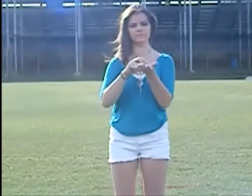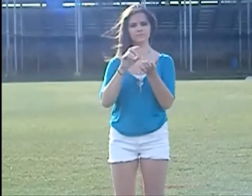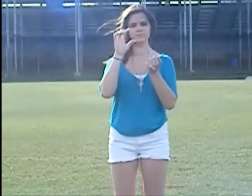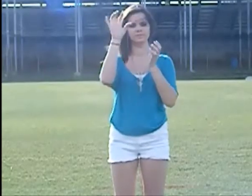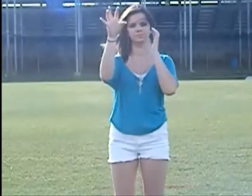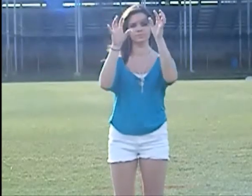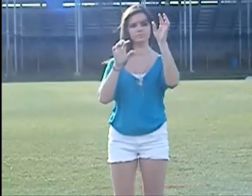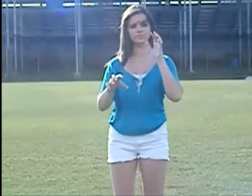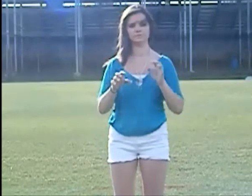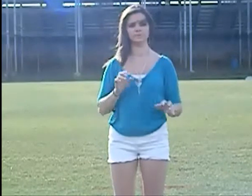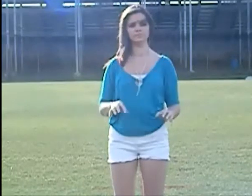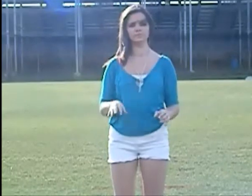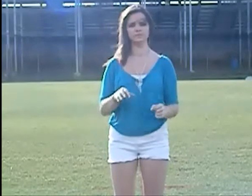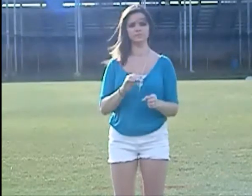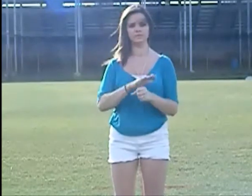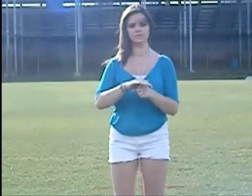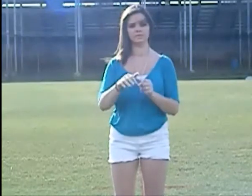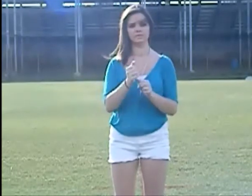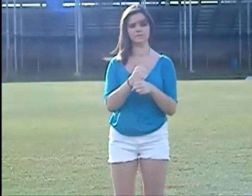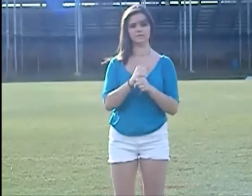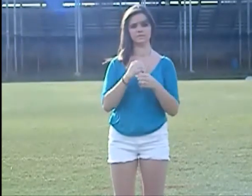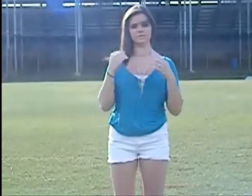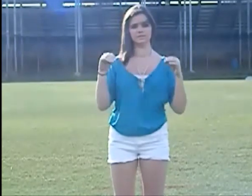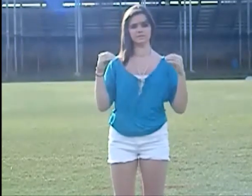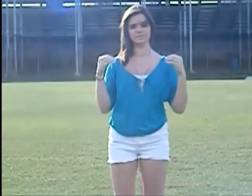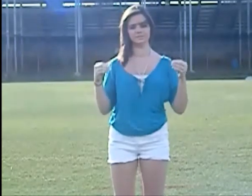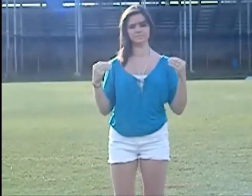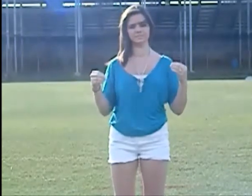Newspaper clippings Fill the coffee shops